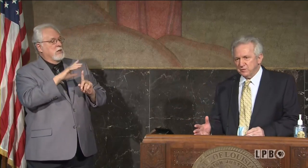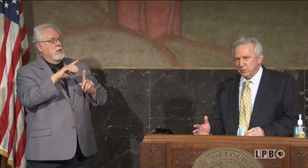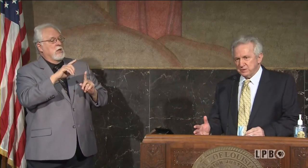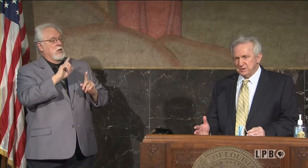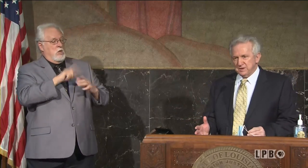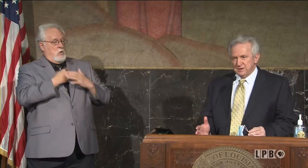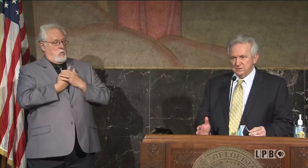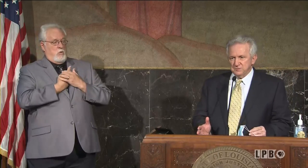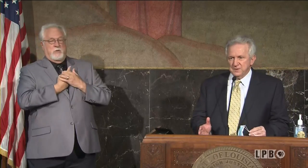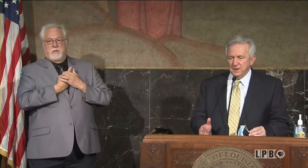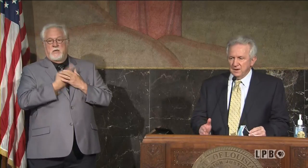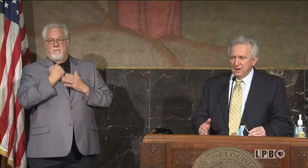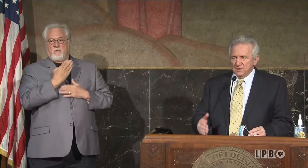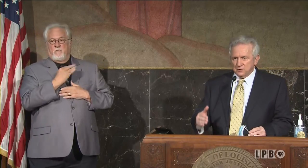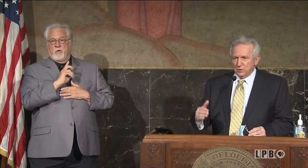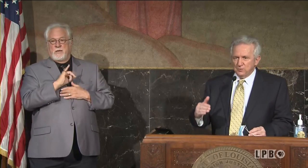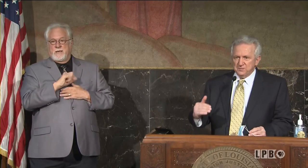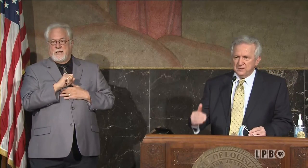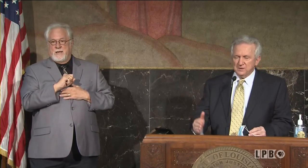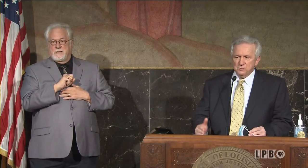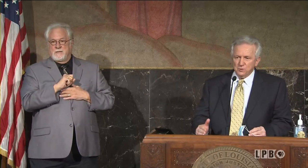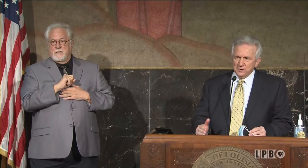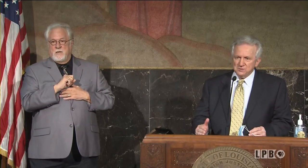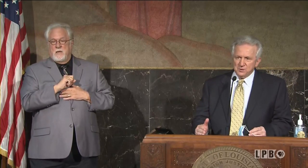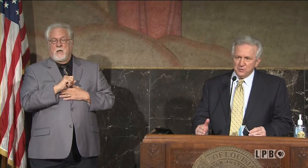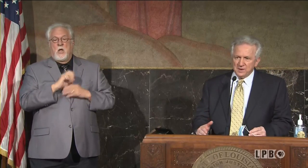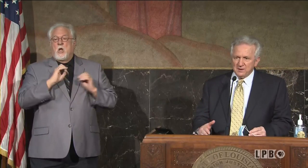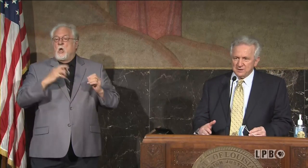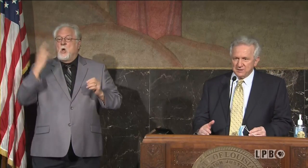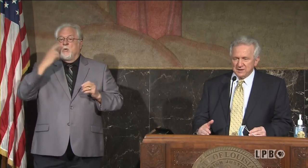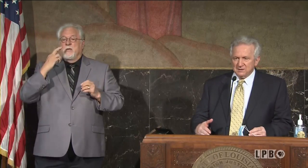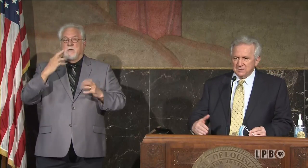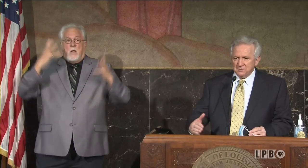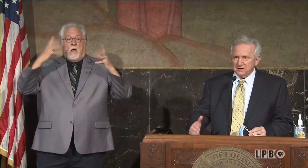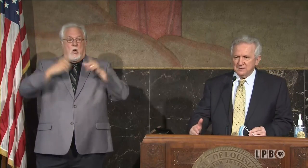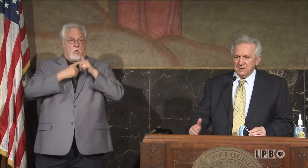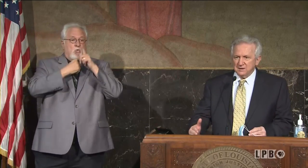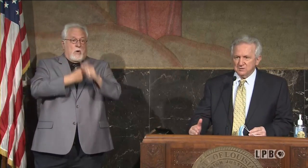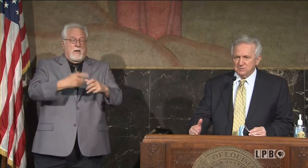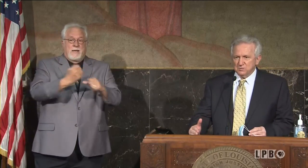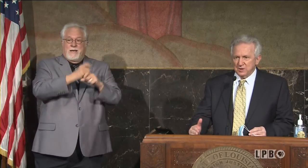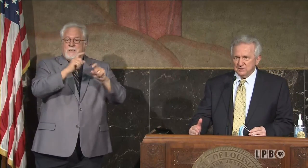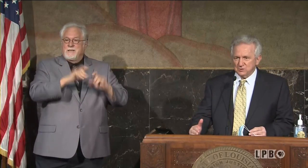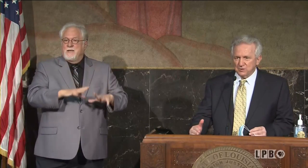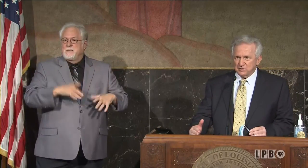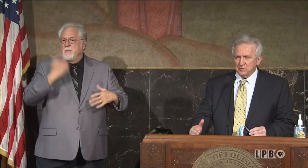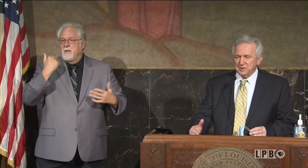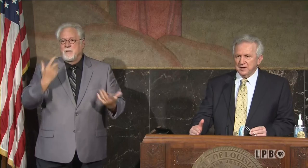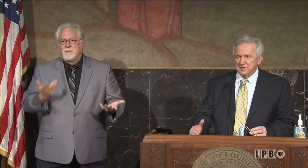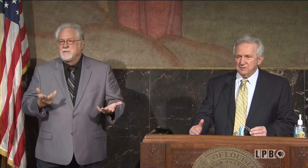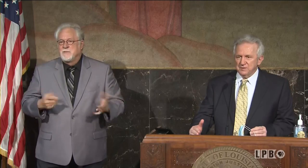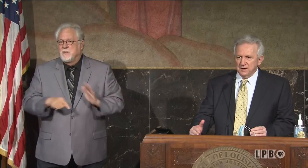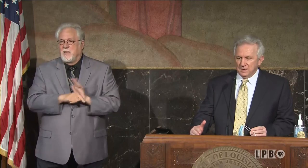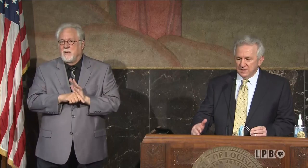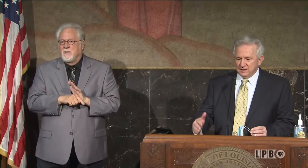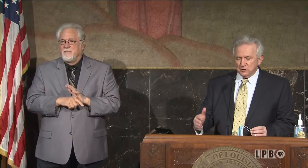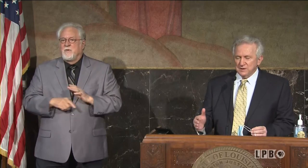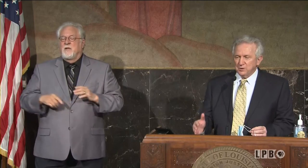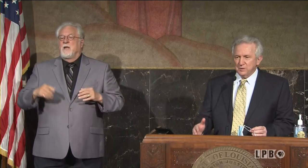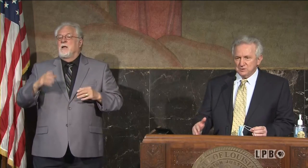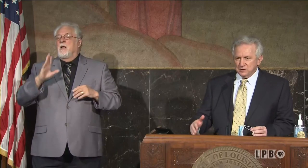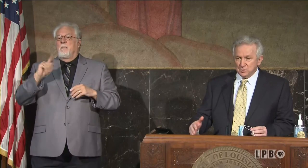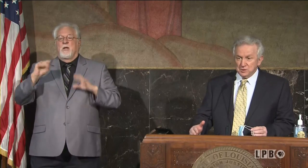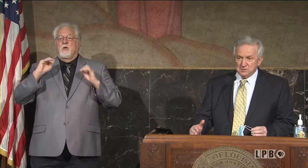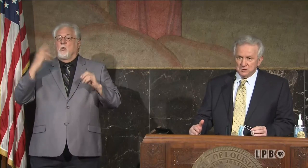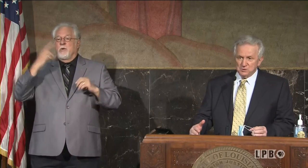quarantine for 14 days. So there's no reason to run out there and get a test that day because chances are it's going to be negative, and there's really